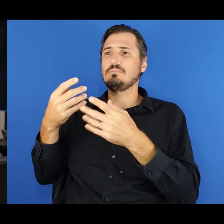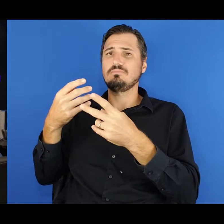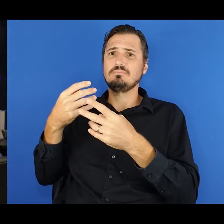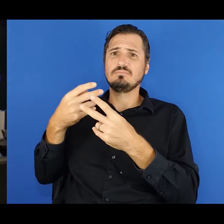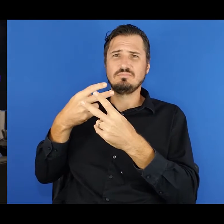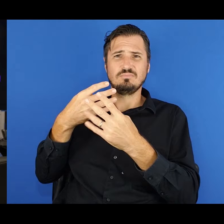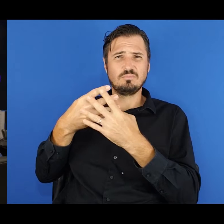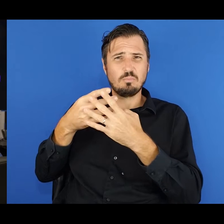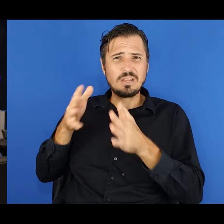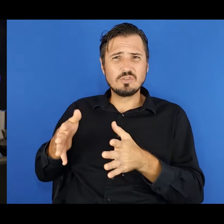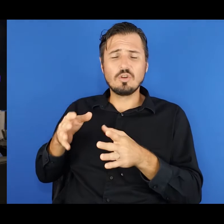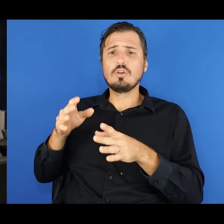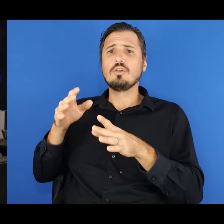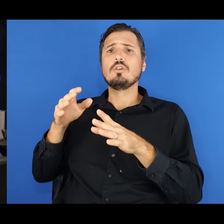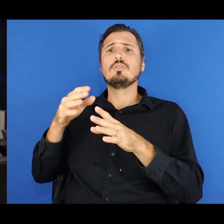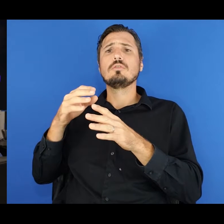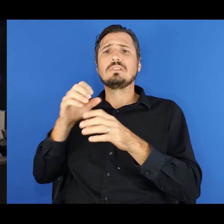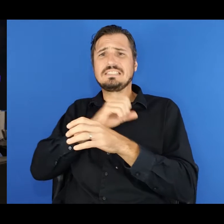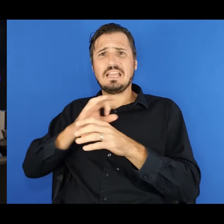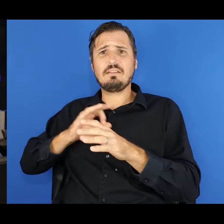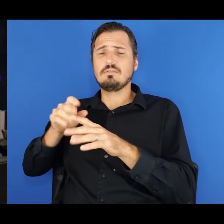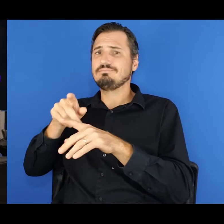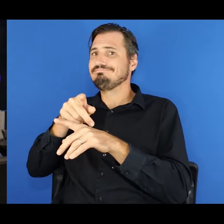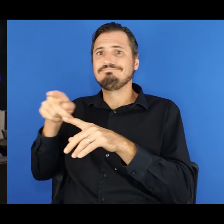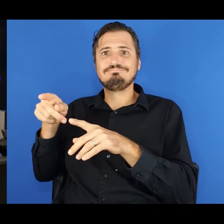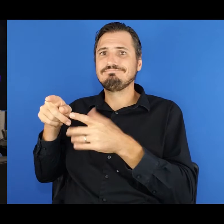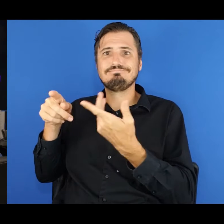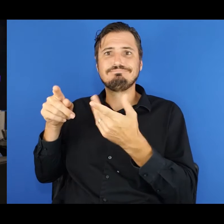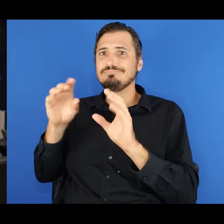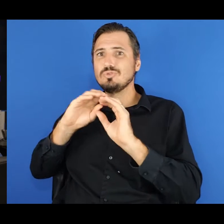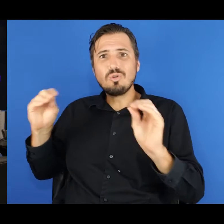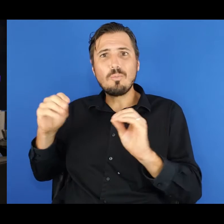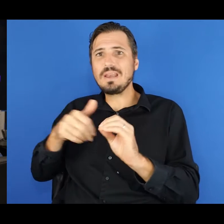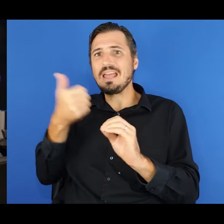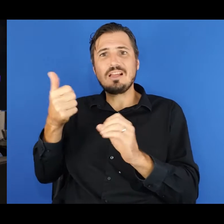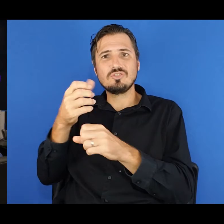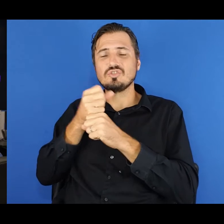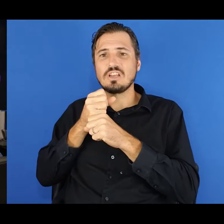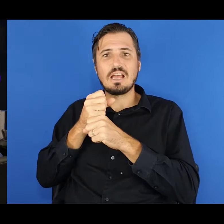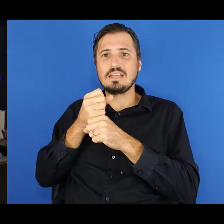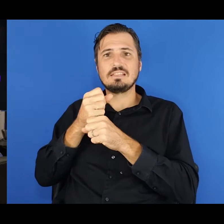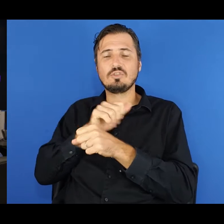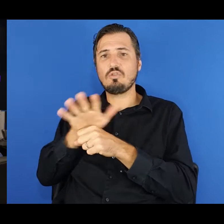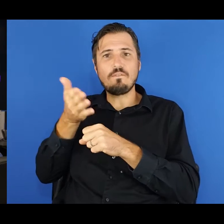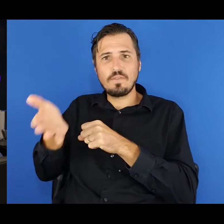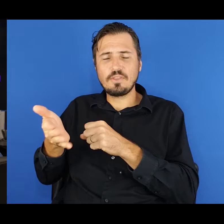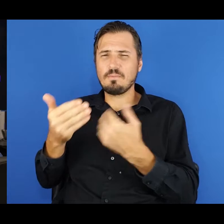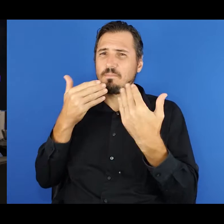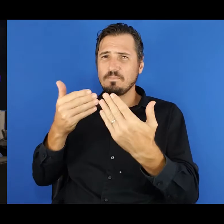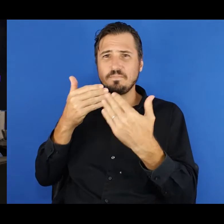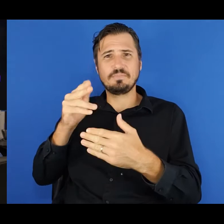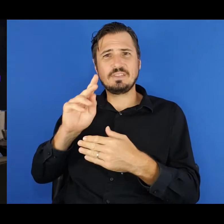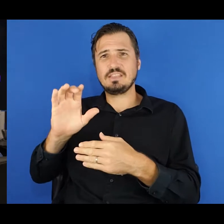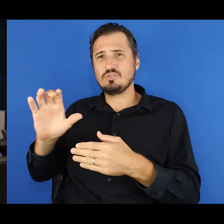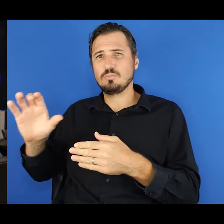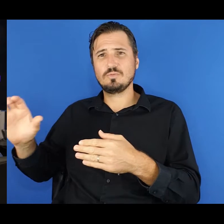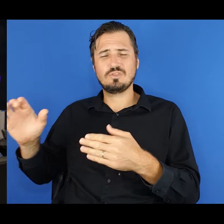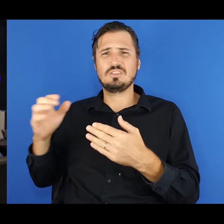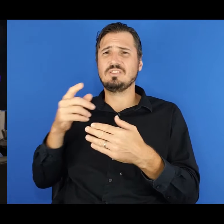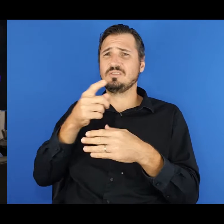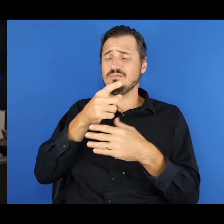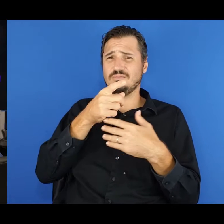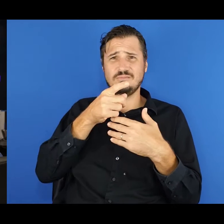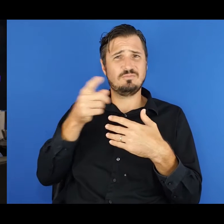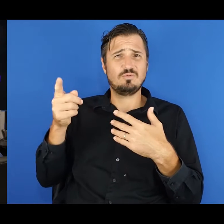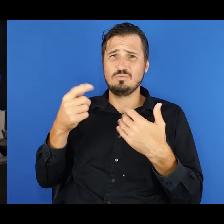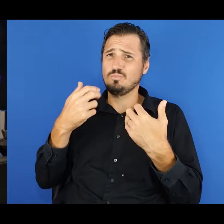of testing is scheduled. Mahalo to KCCC for taking rapid and definitive steps to protect this